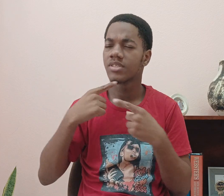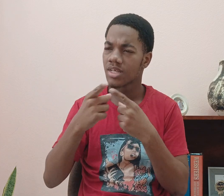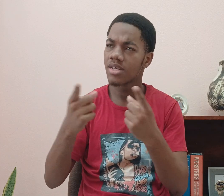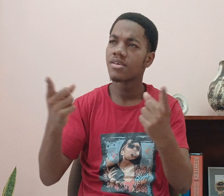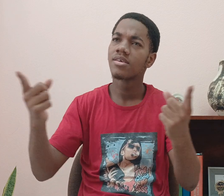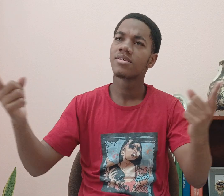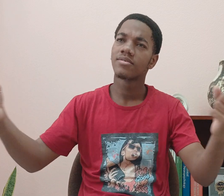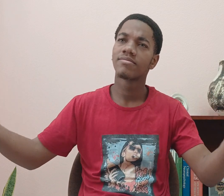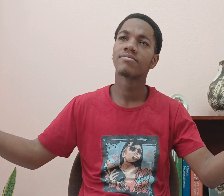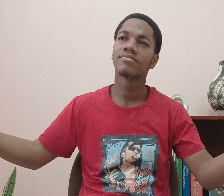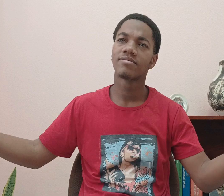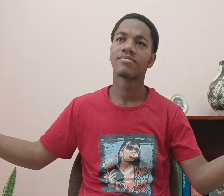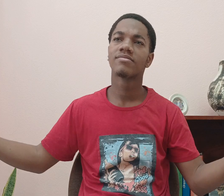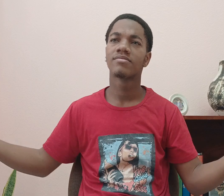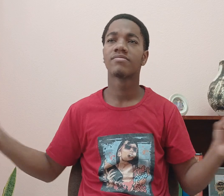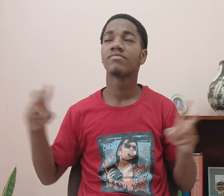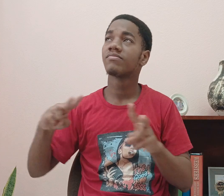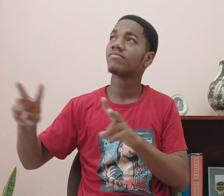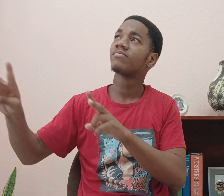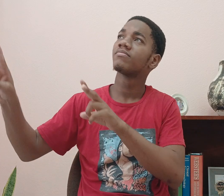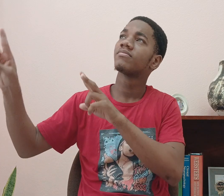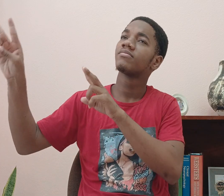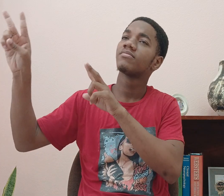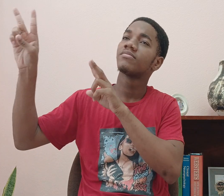Turn your eyes upon Jesus.